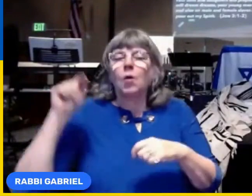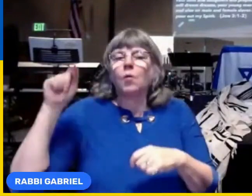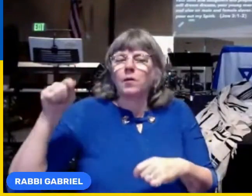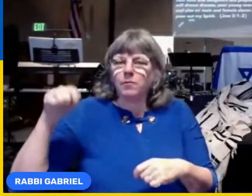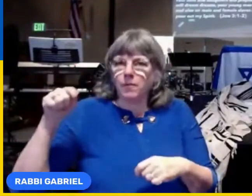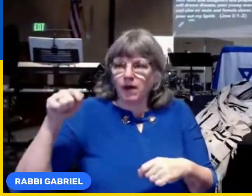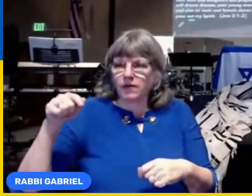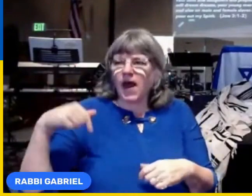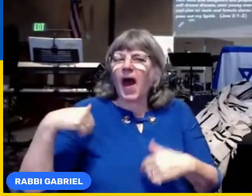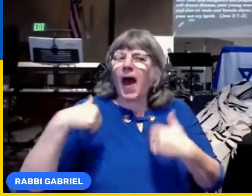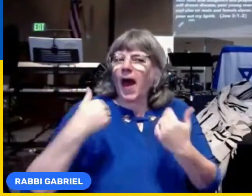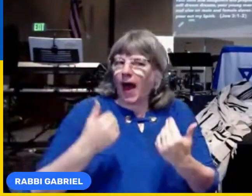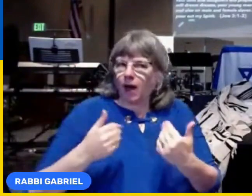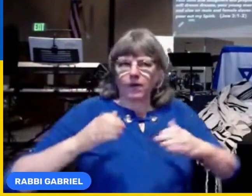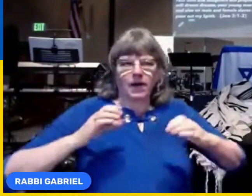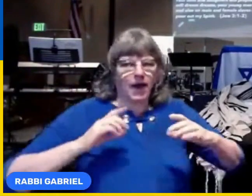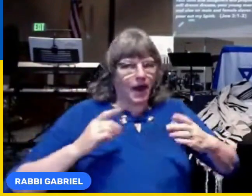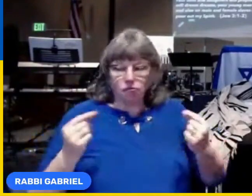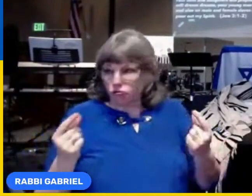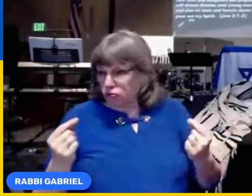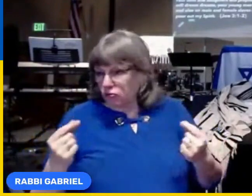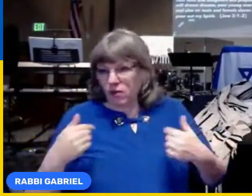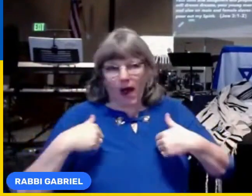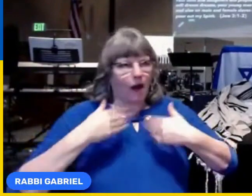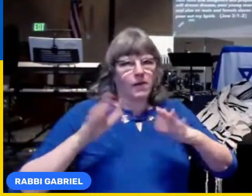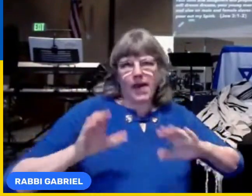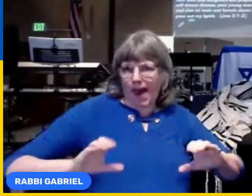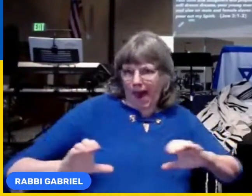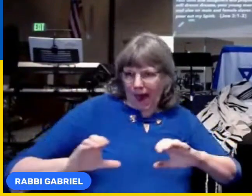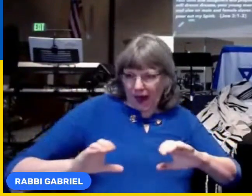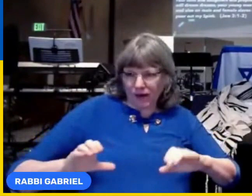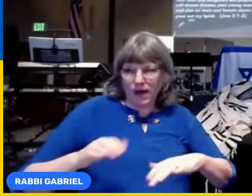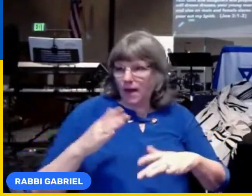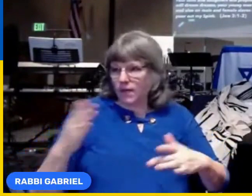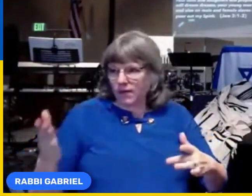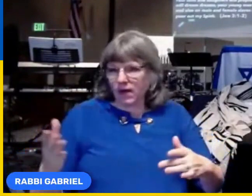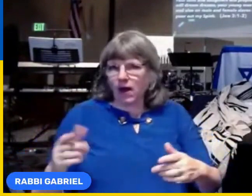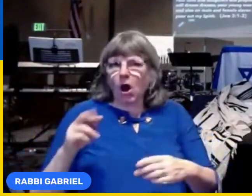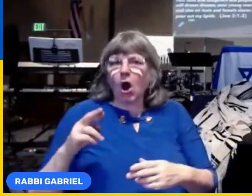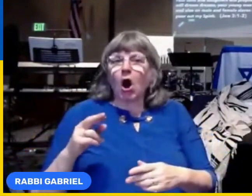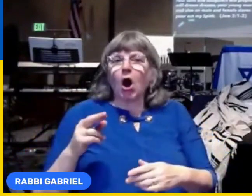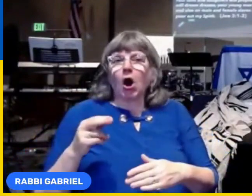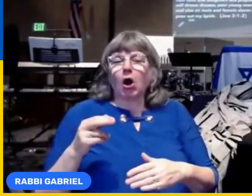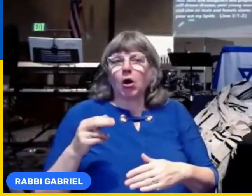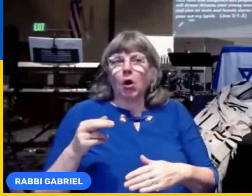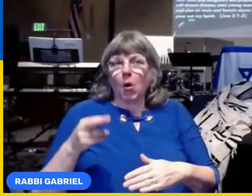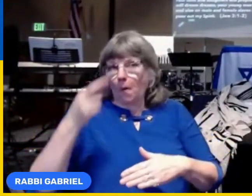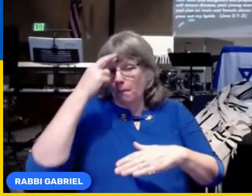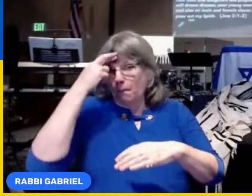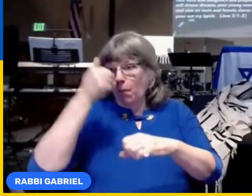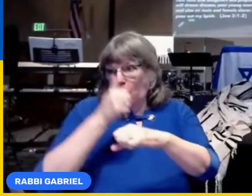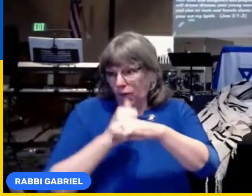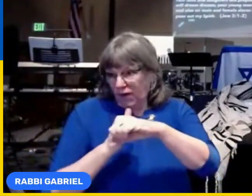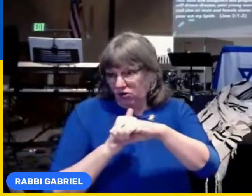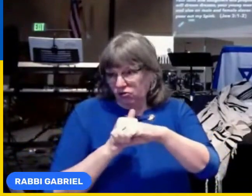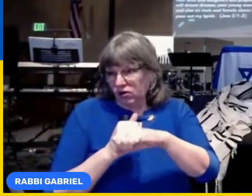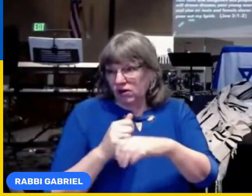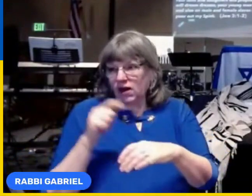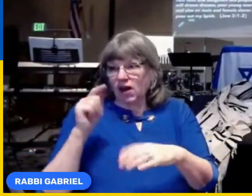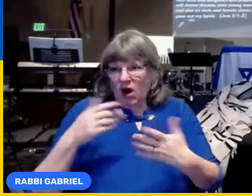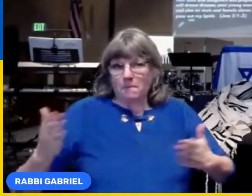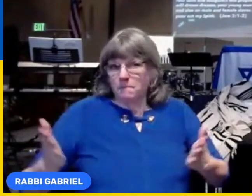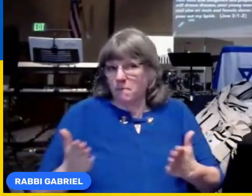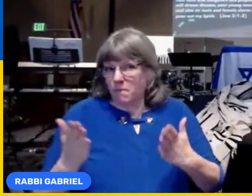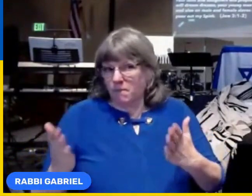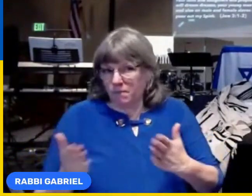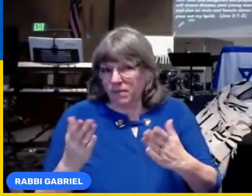So all our actions and motivations are motivated with the fulfillment of Torah instructions. We want